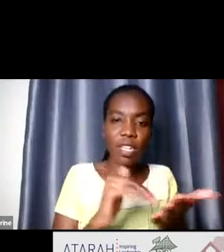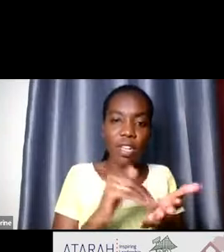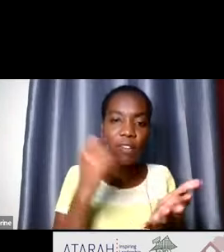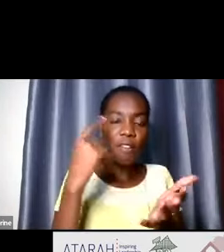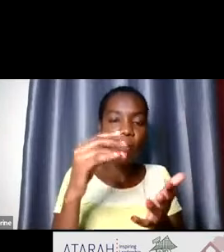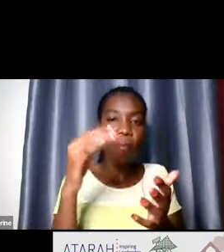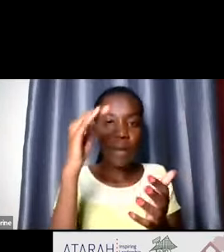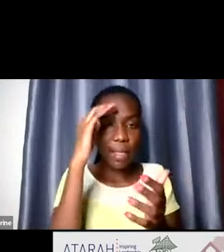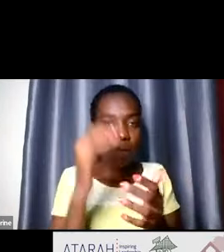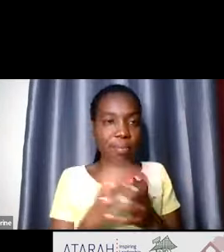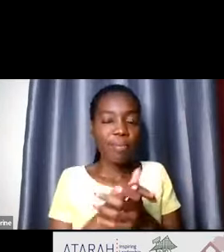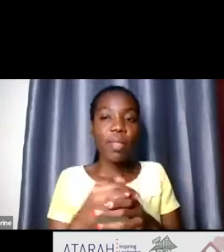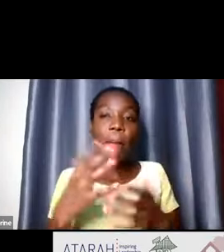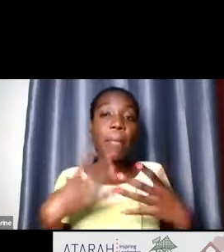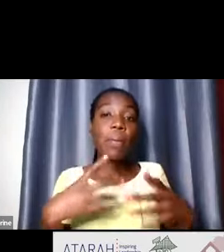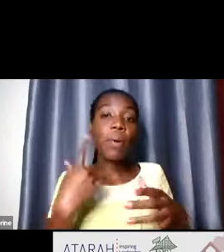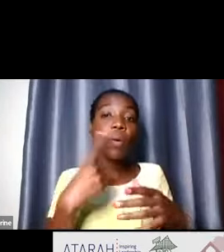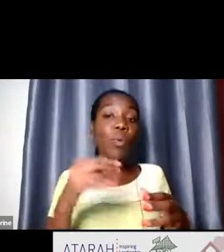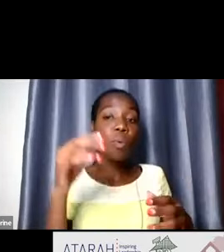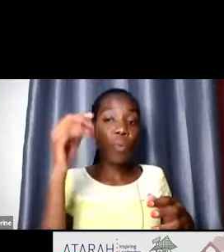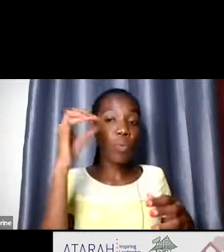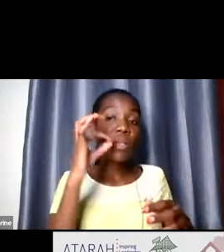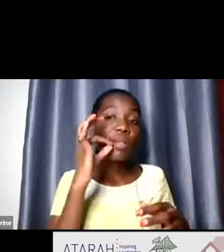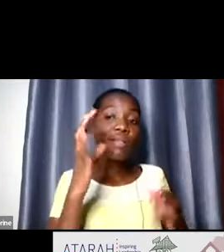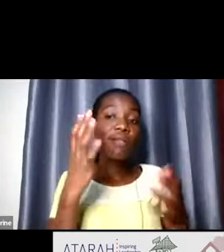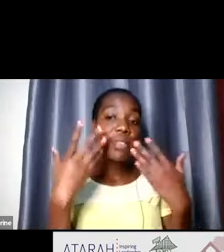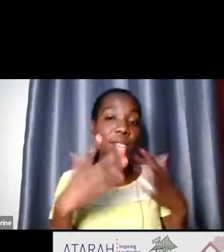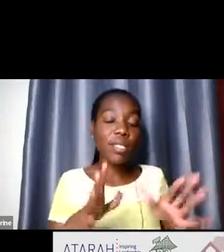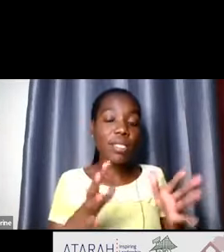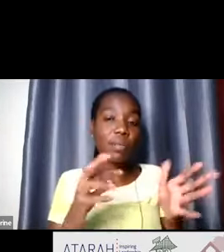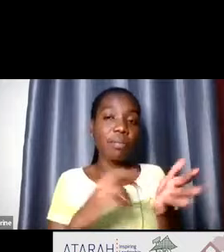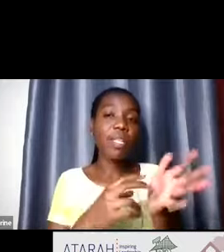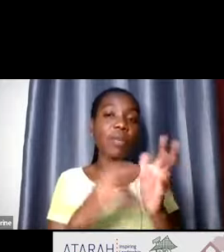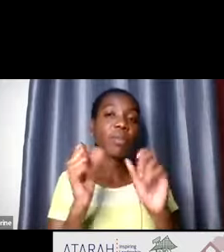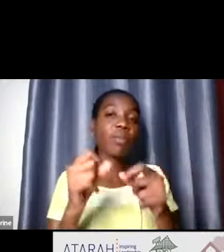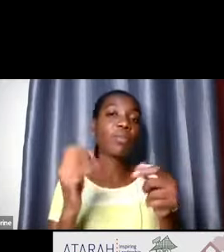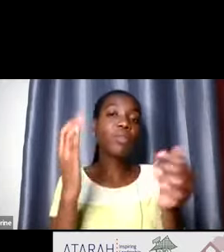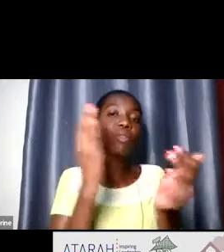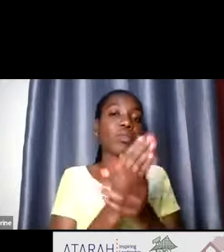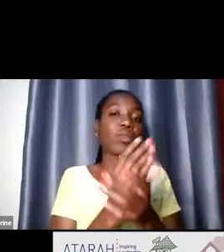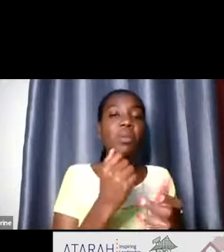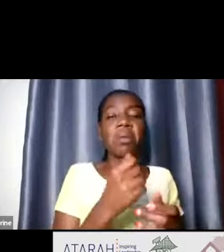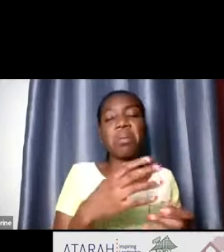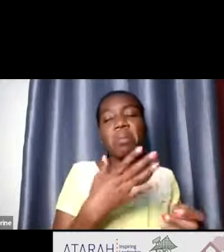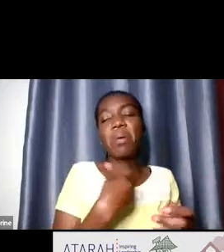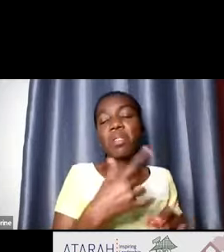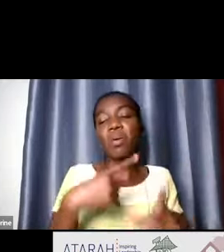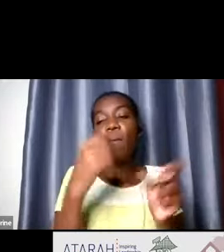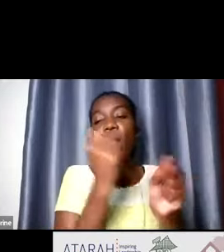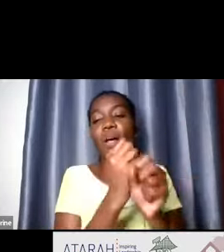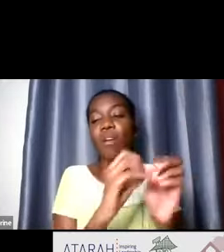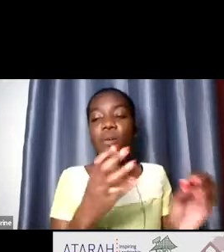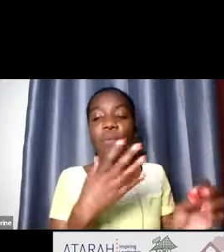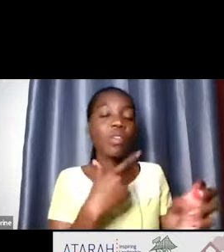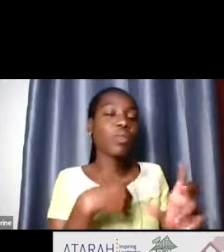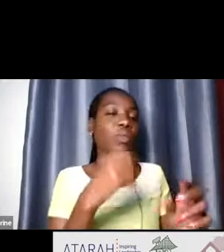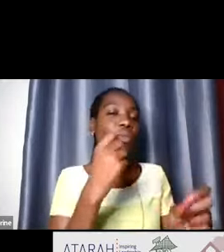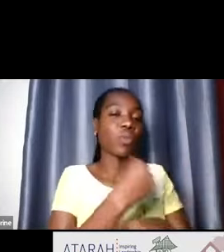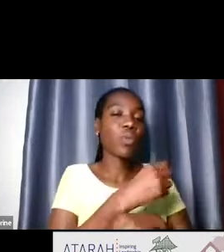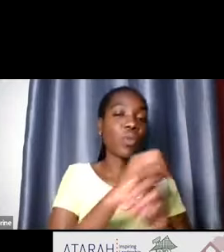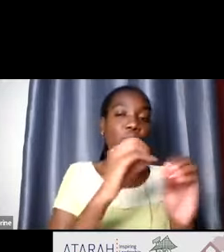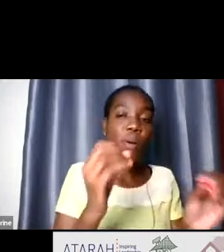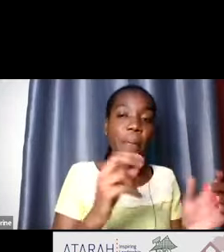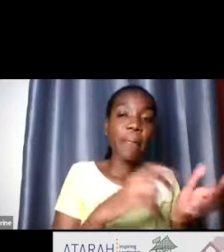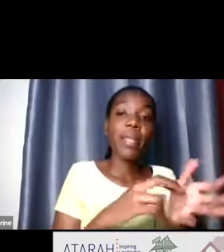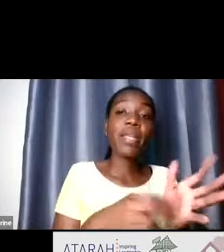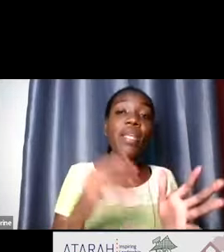have taken weed will find that they are not motivated. They will stop doing things. They don't want to go to work. They don't want to go to school. That is because the weed is